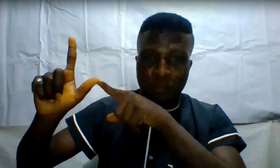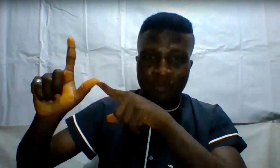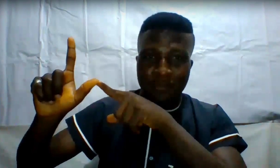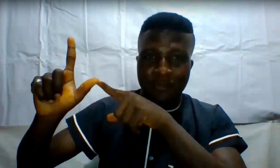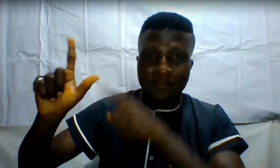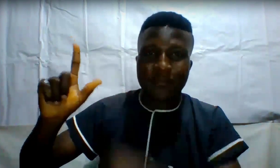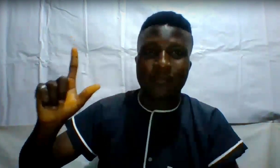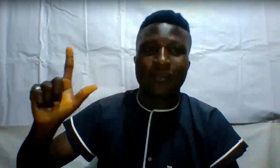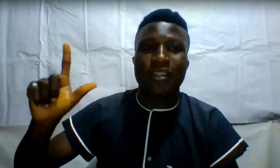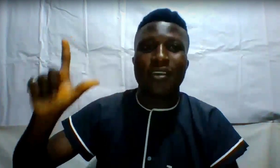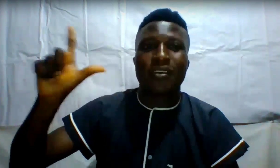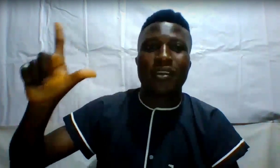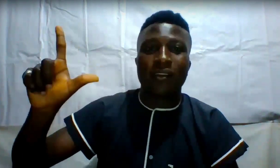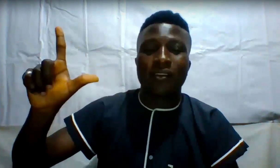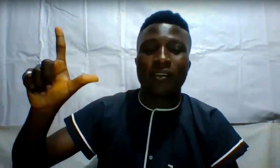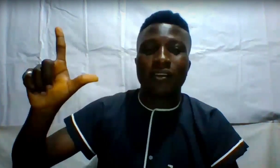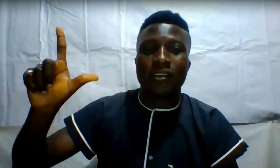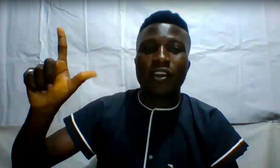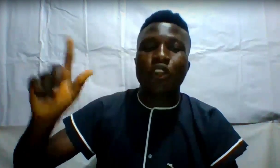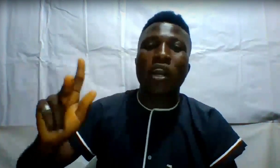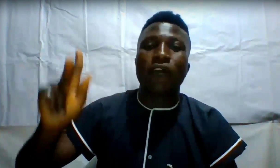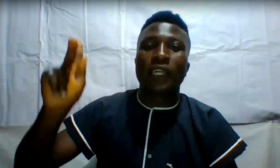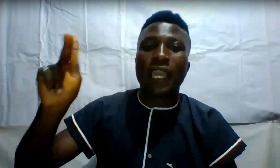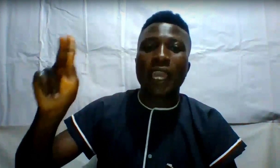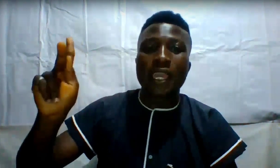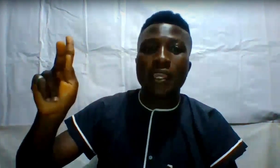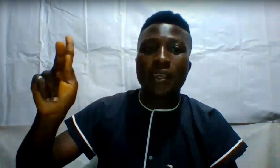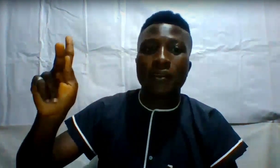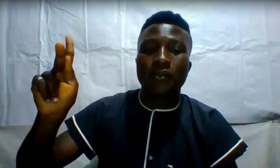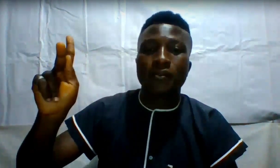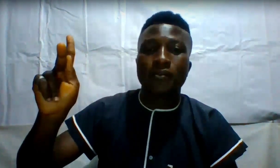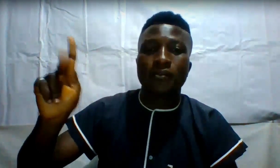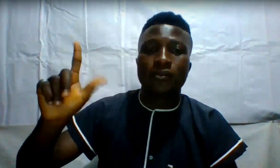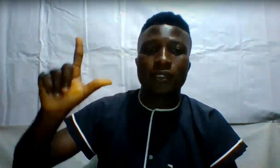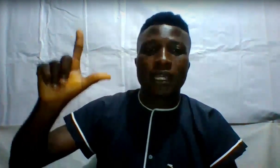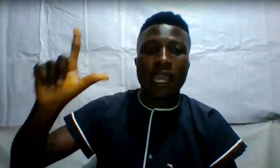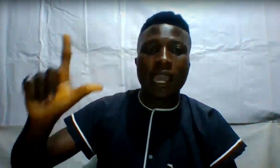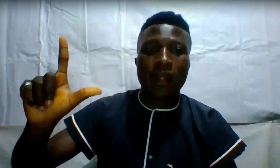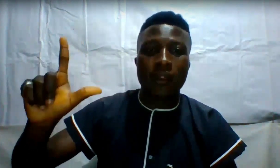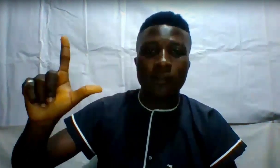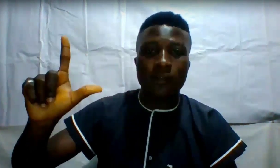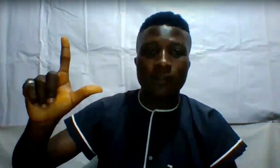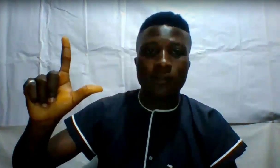L. So we have K, L, M,